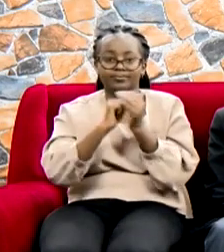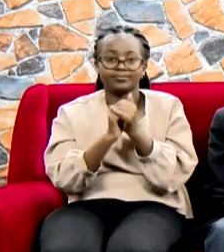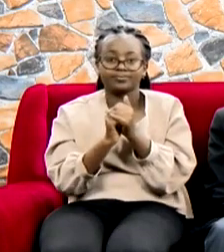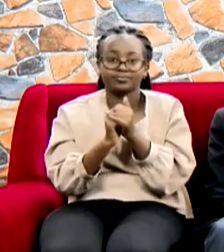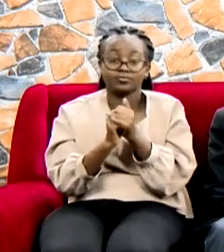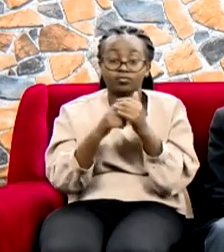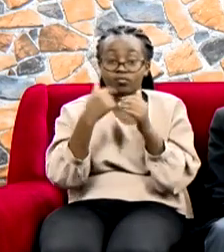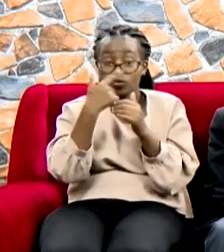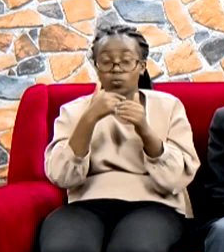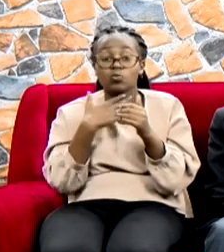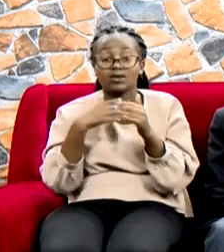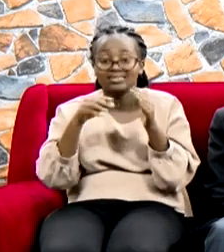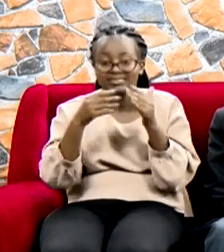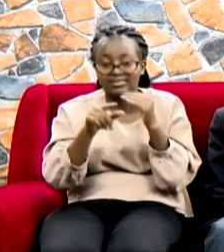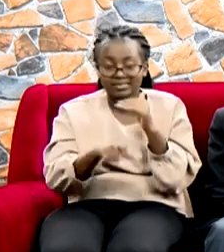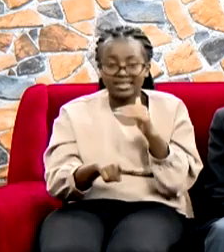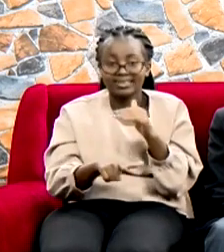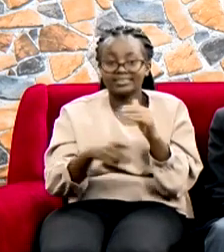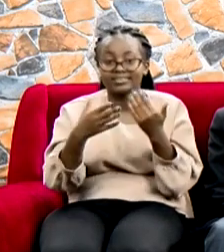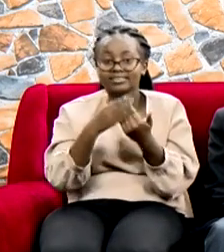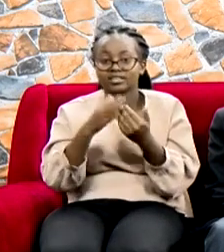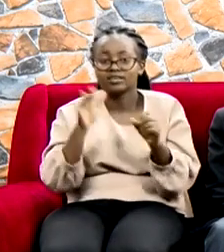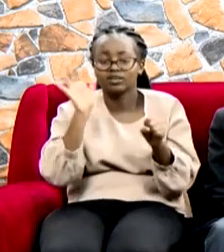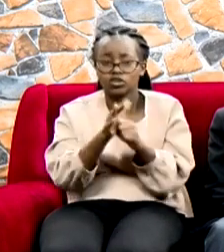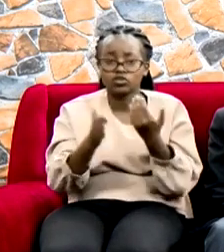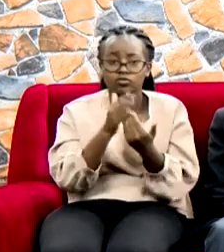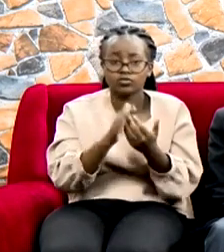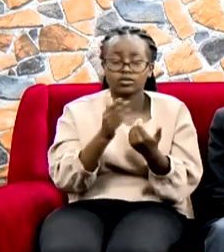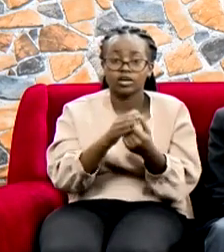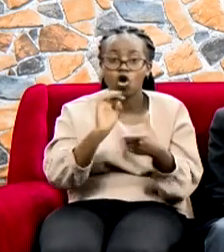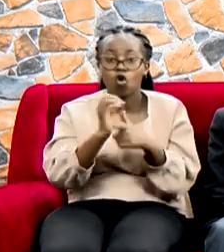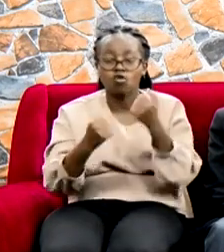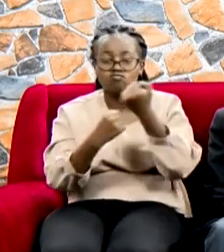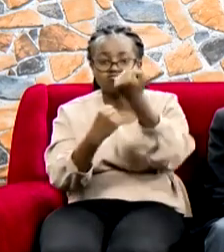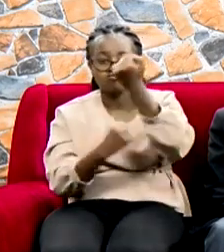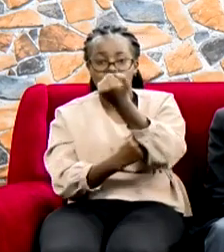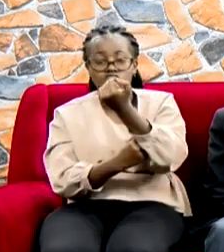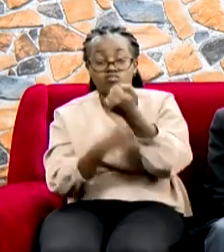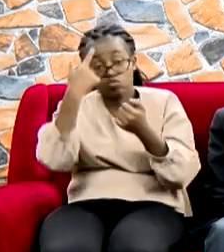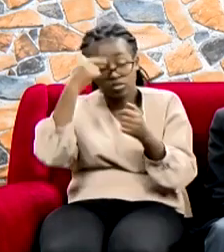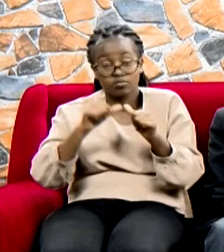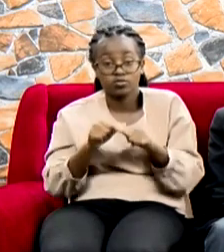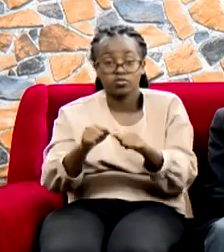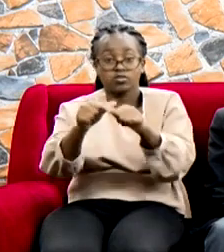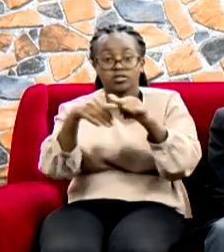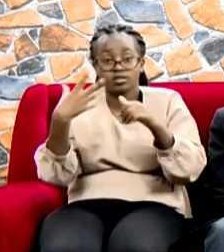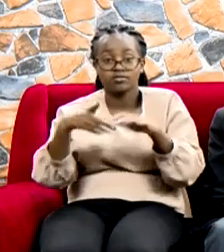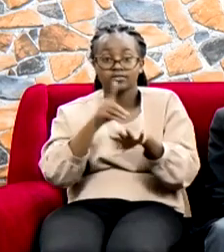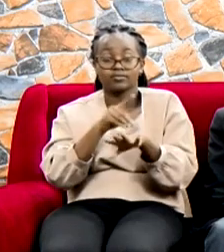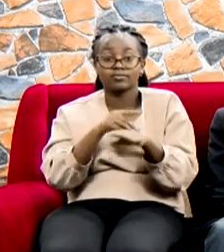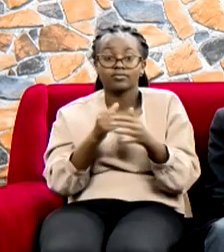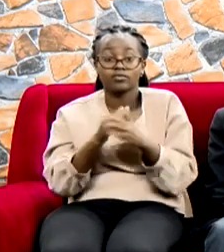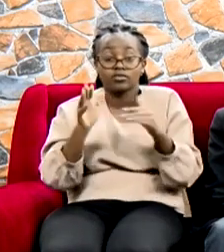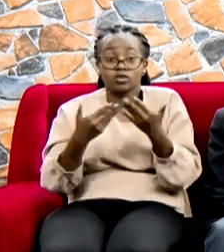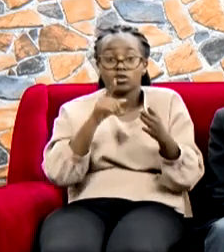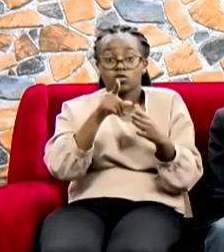So the ones who need less care, the ones who need a lot of care, and those who just need moderate support for them to go about their normal daily living. So